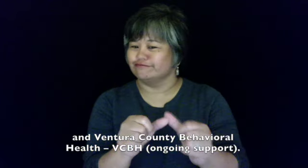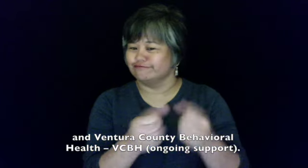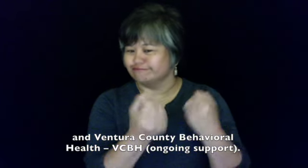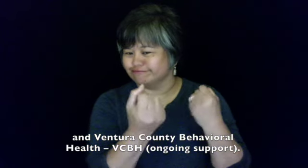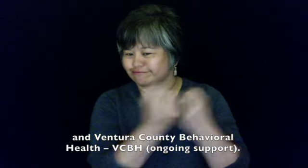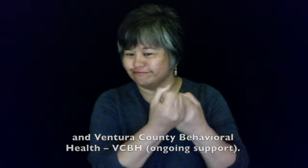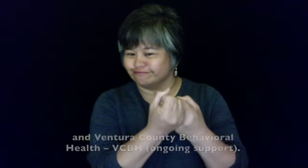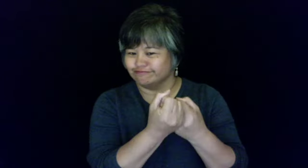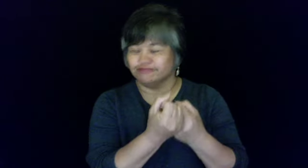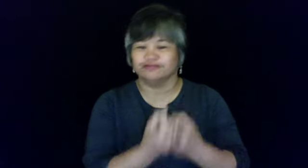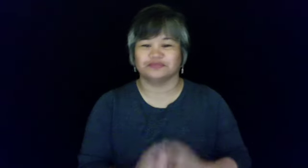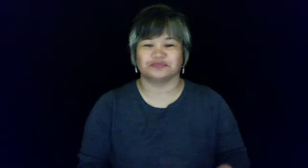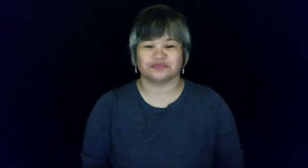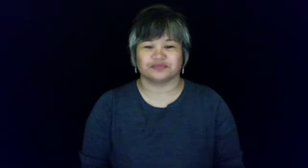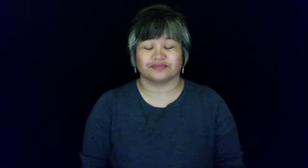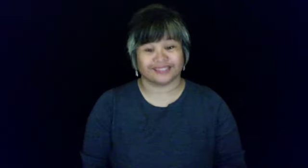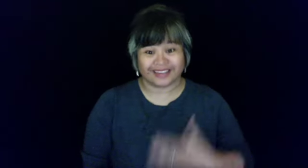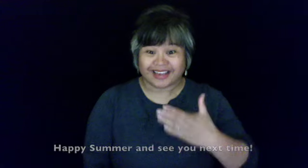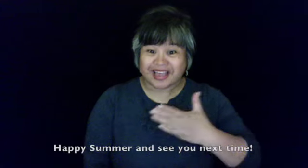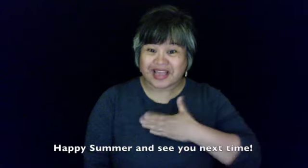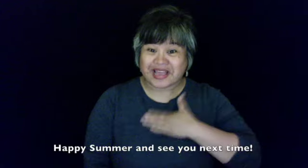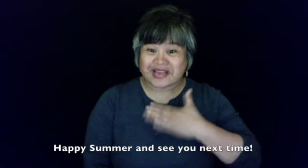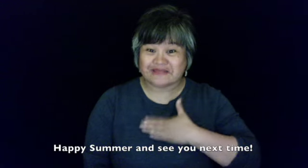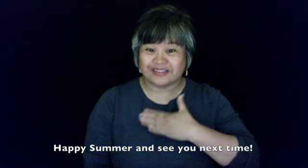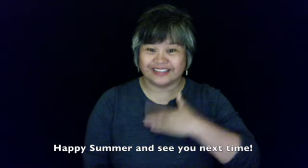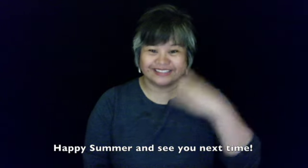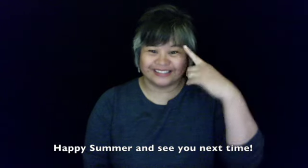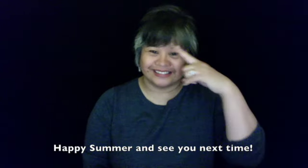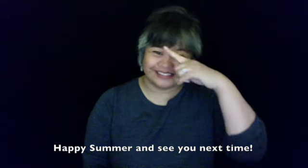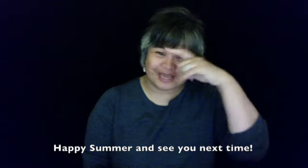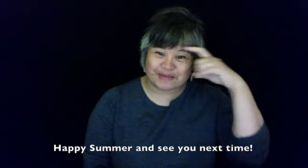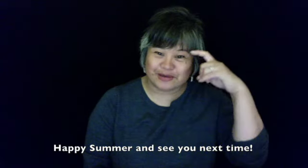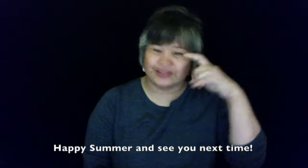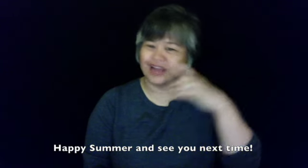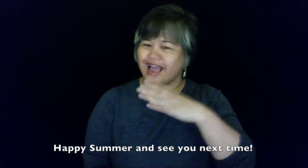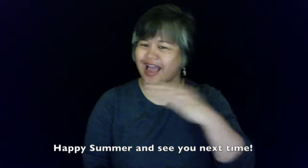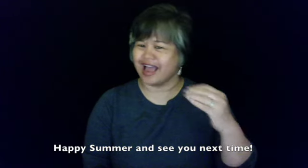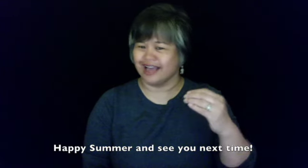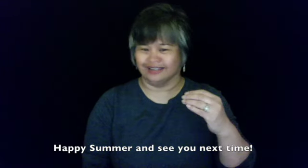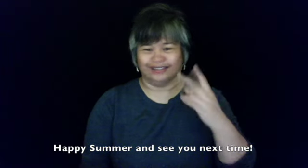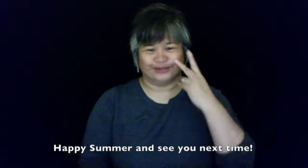Happy summer, and see you next time.